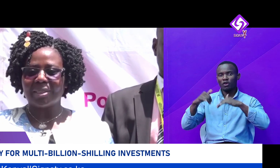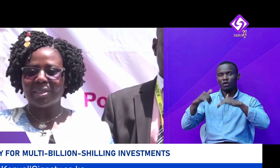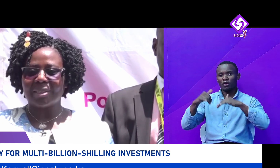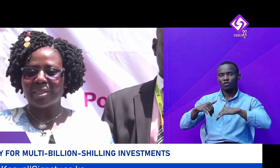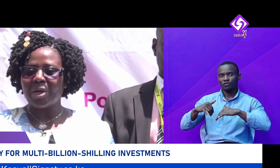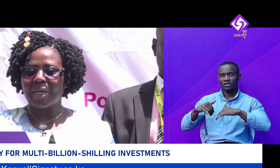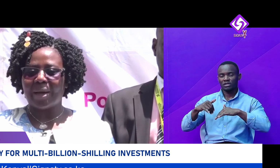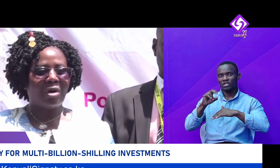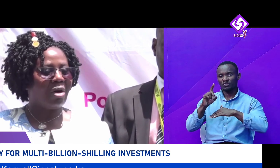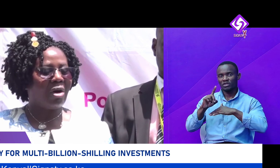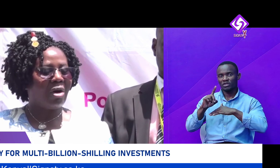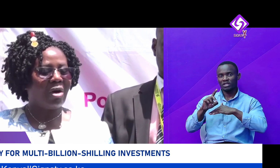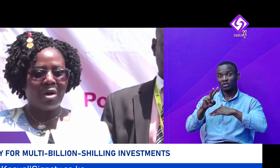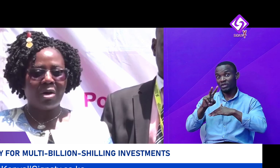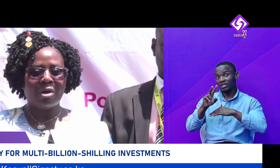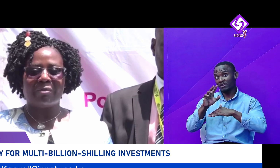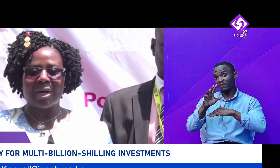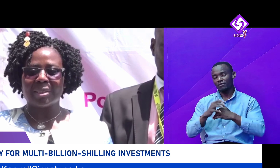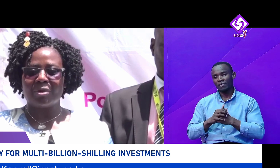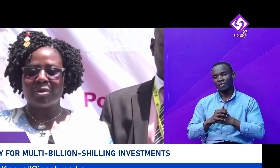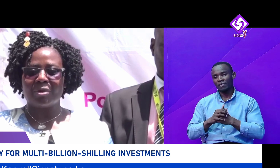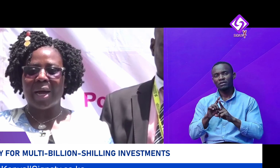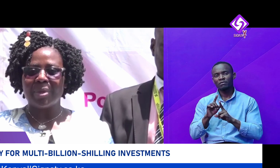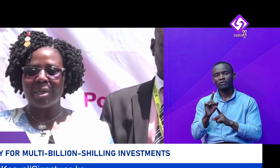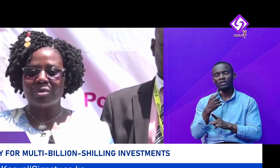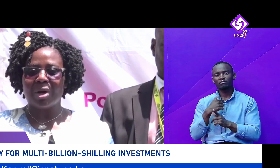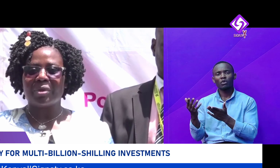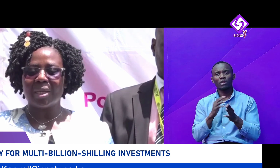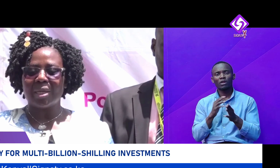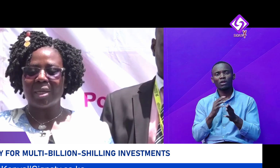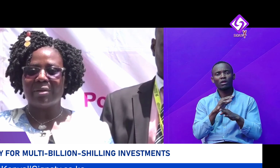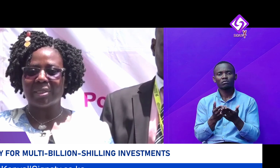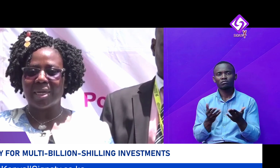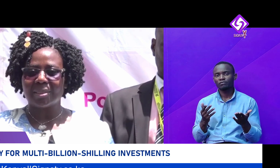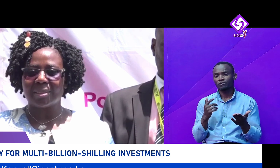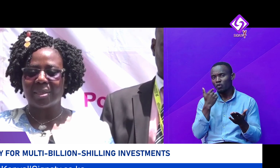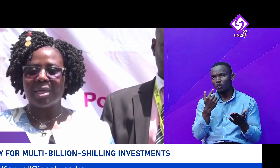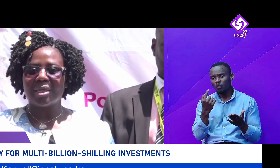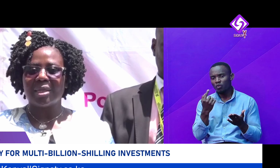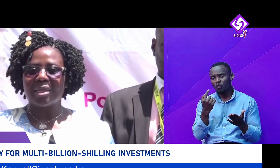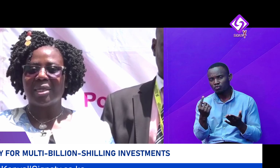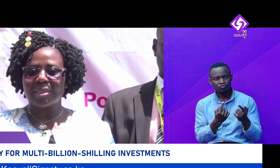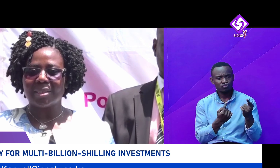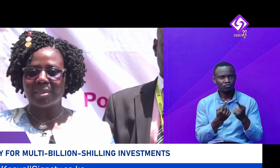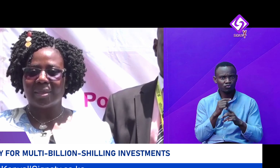And first, I want to welcome all of us who are coming, who are on the way, the investors, the